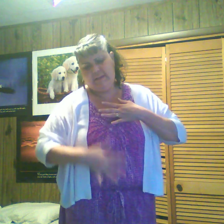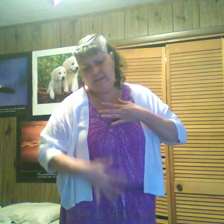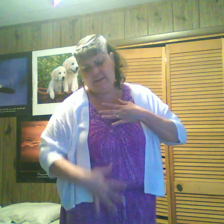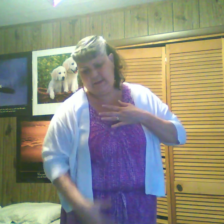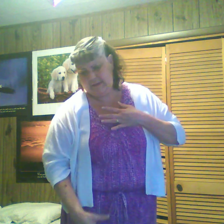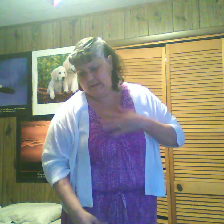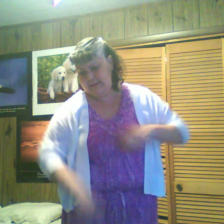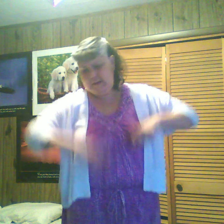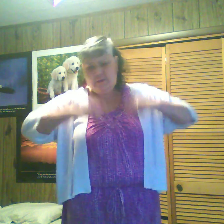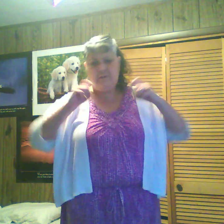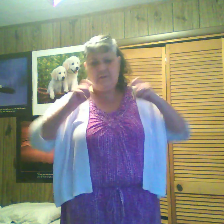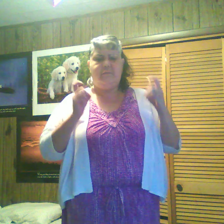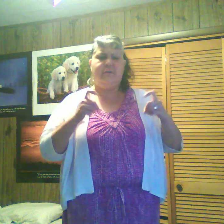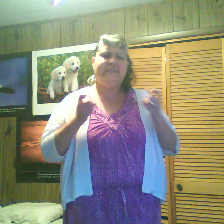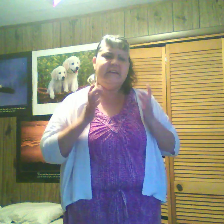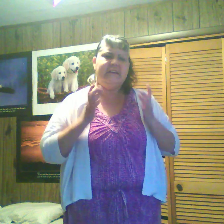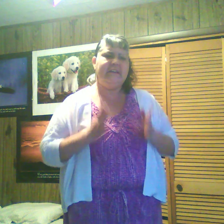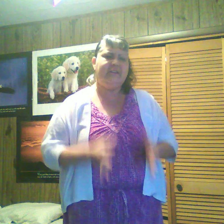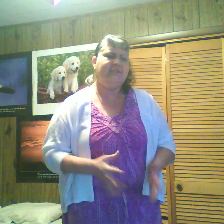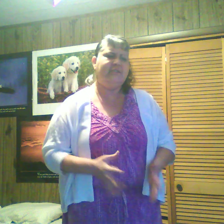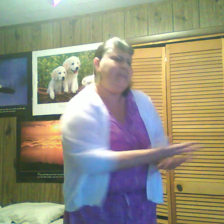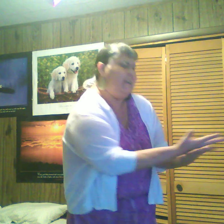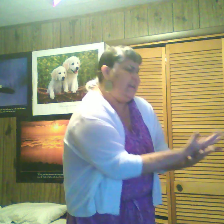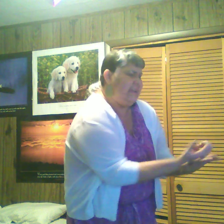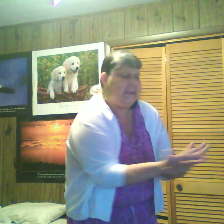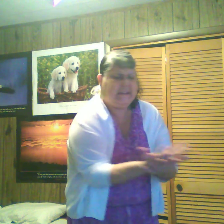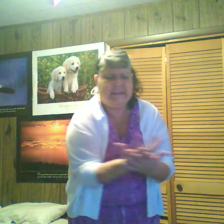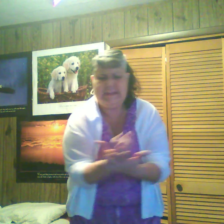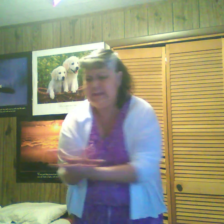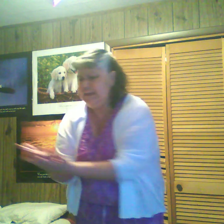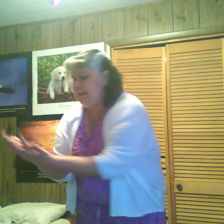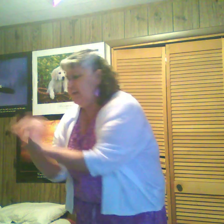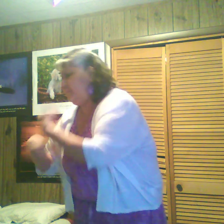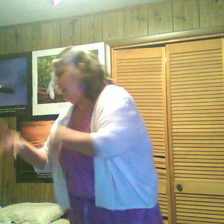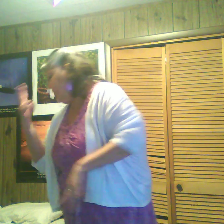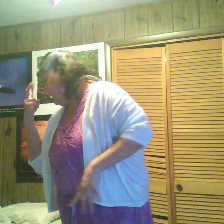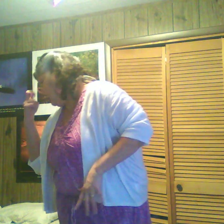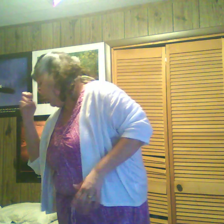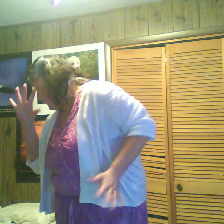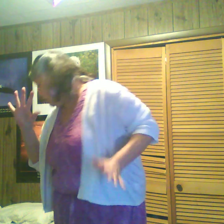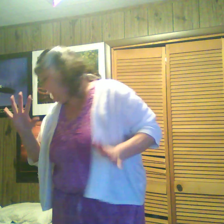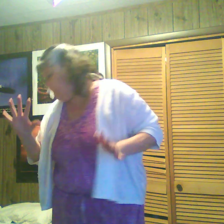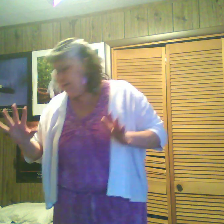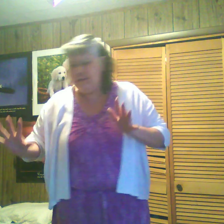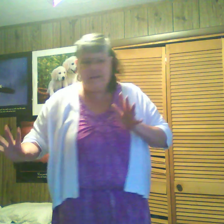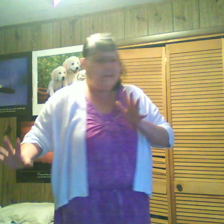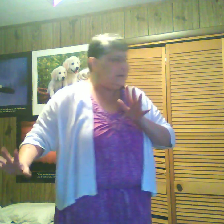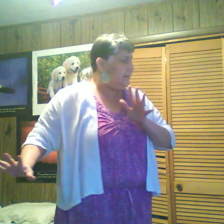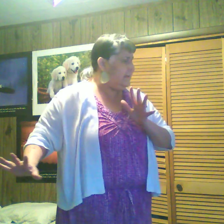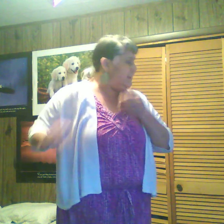bleeding, for sinners bleeding, and unheeding,